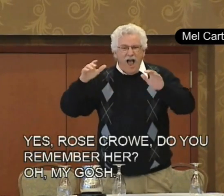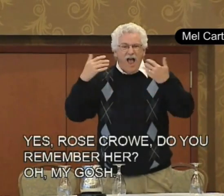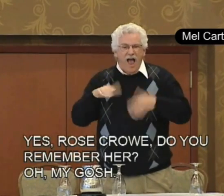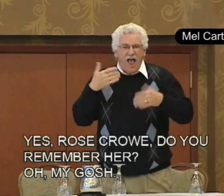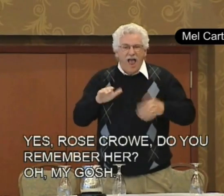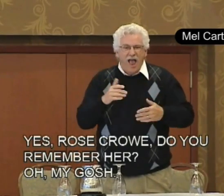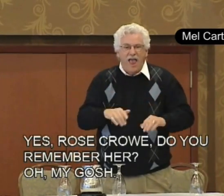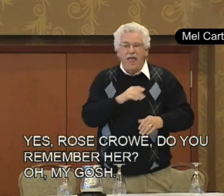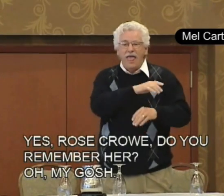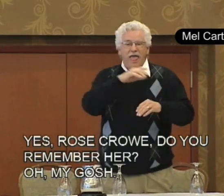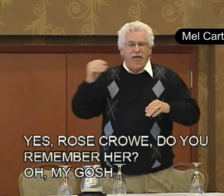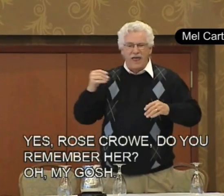oh my gosh